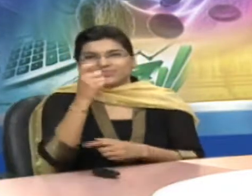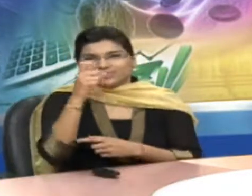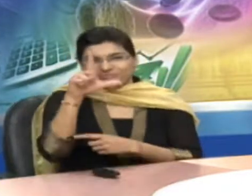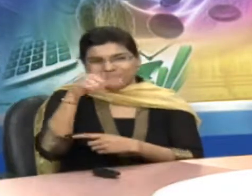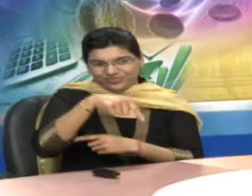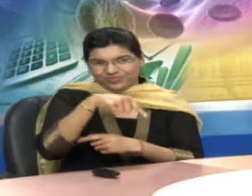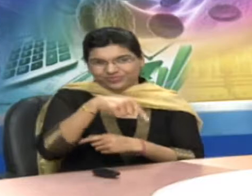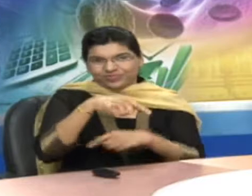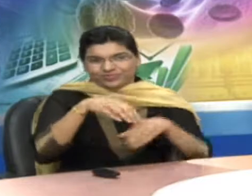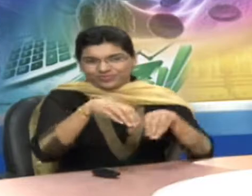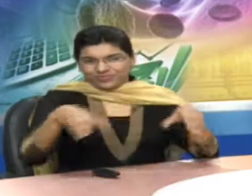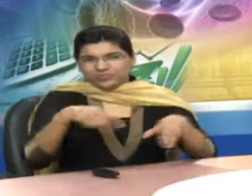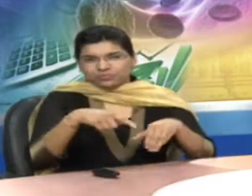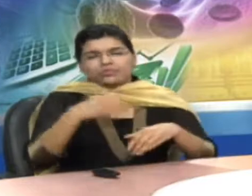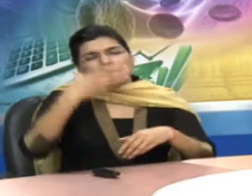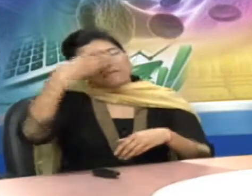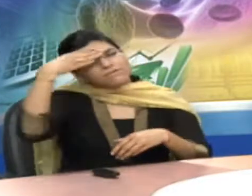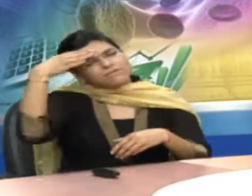After some time,